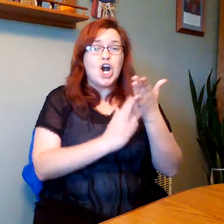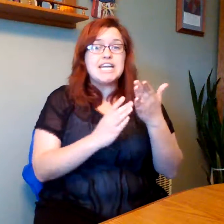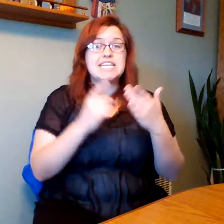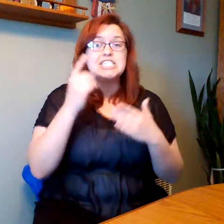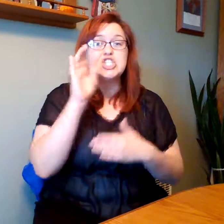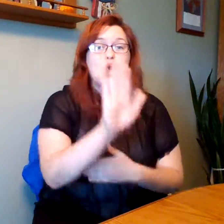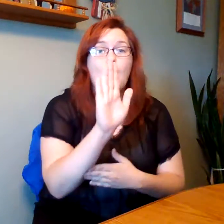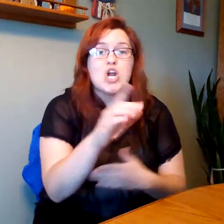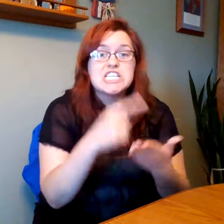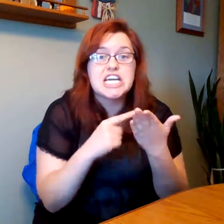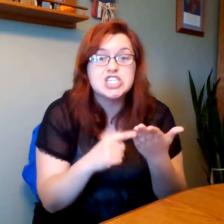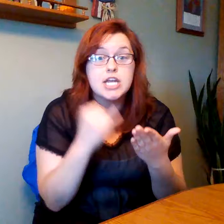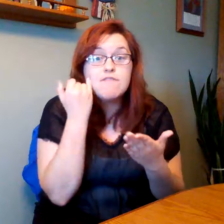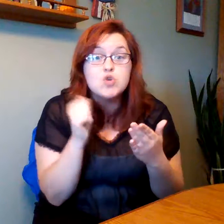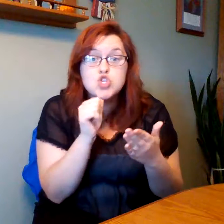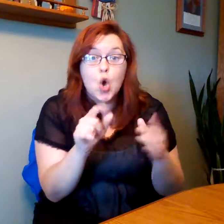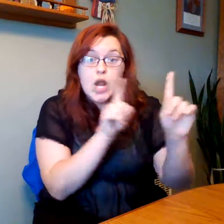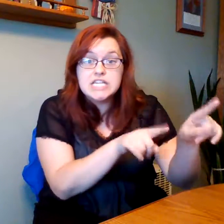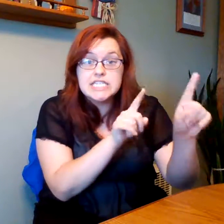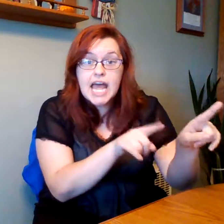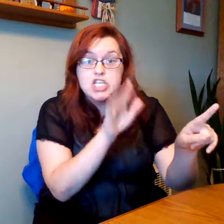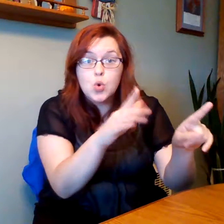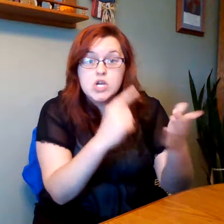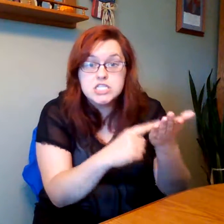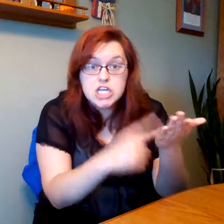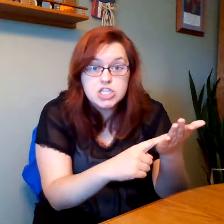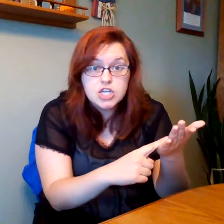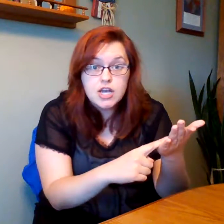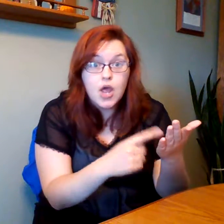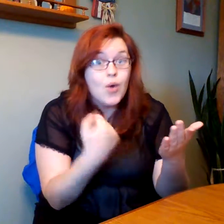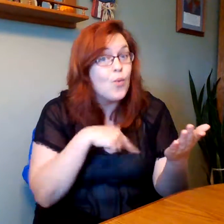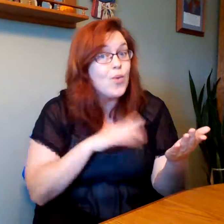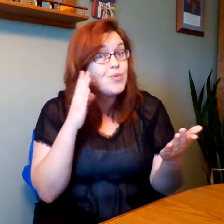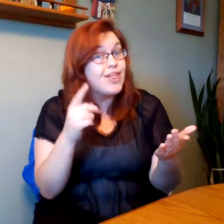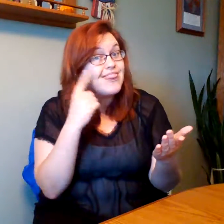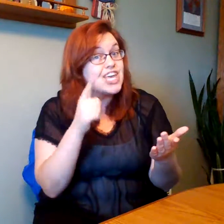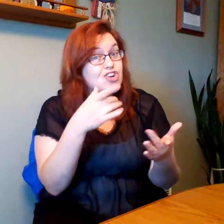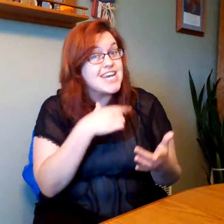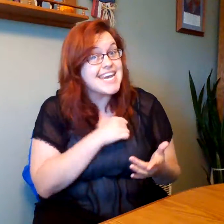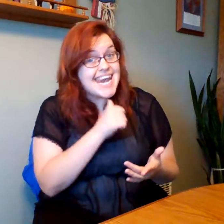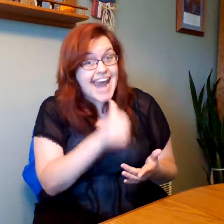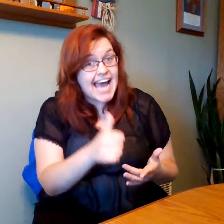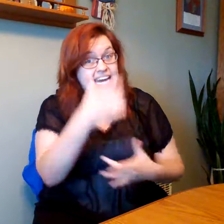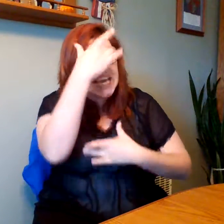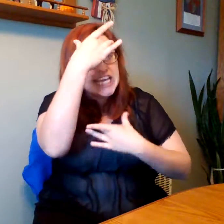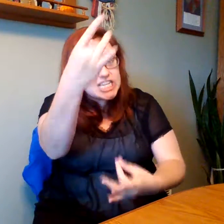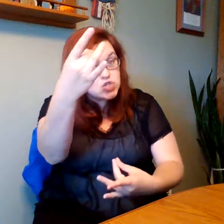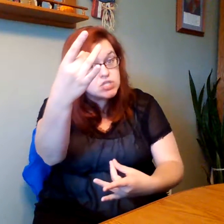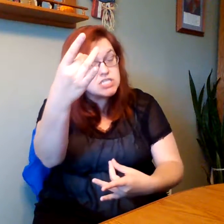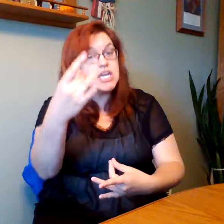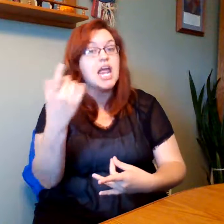waitlisted, there is some risk that we will think you're just not interested in the course and we'll drop you to make room for somebody who